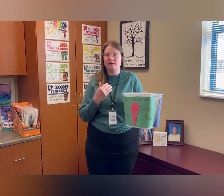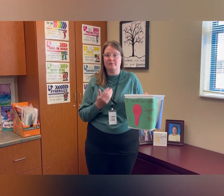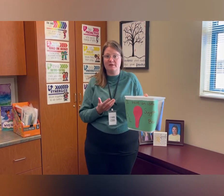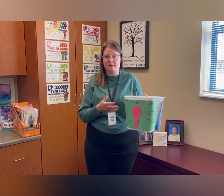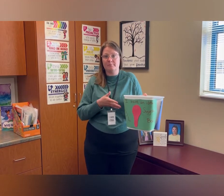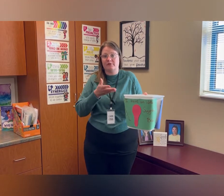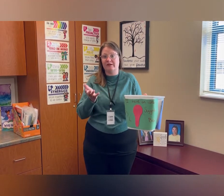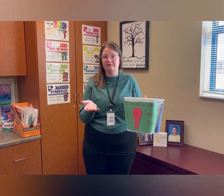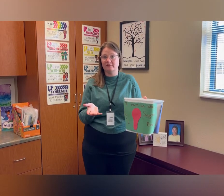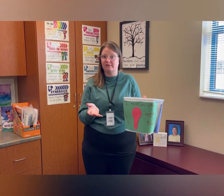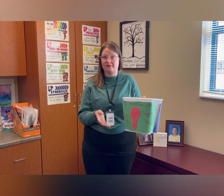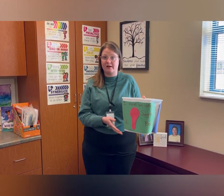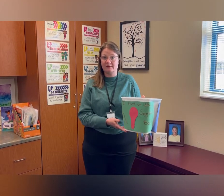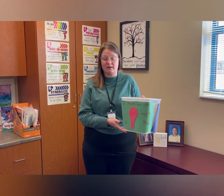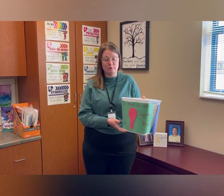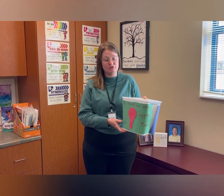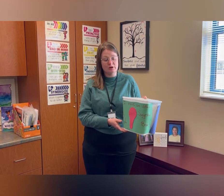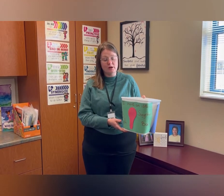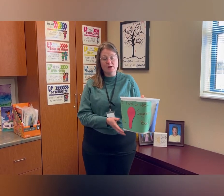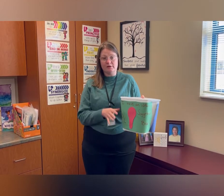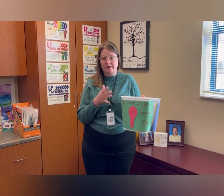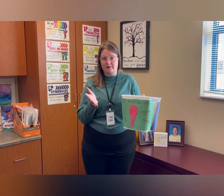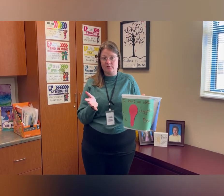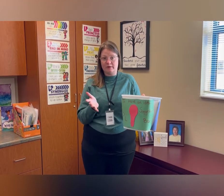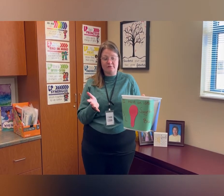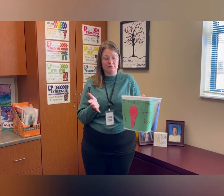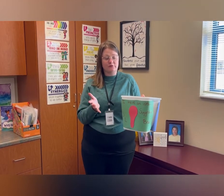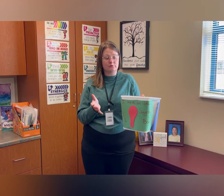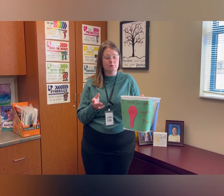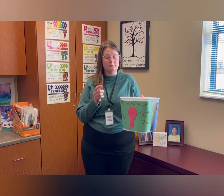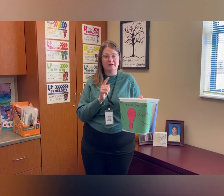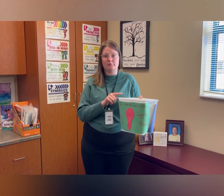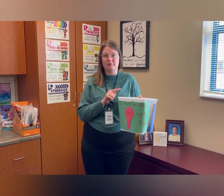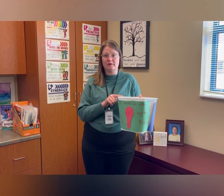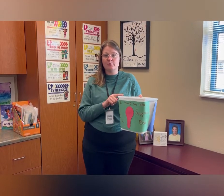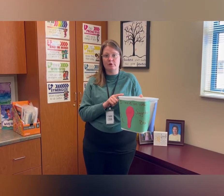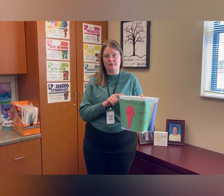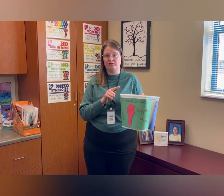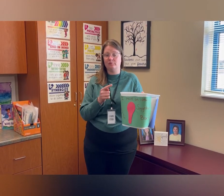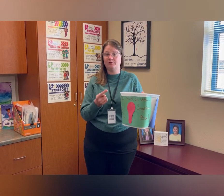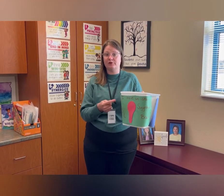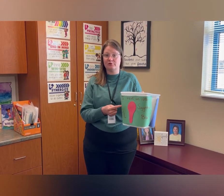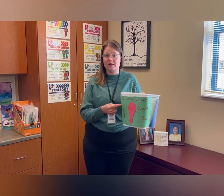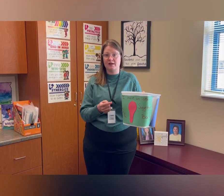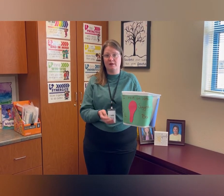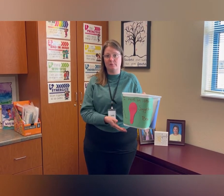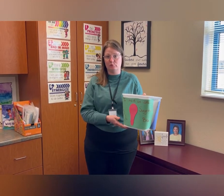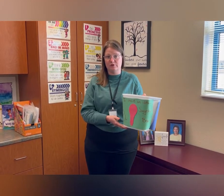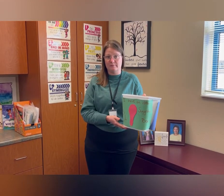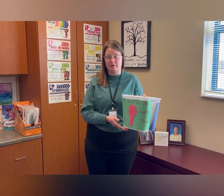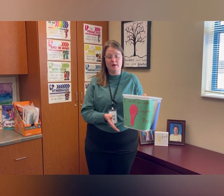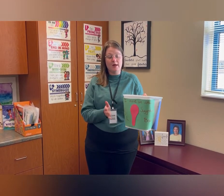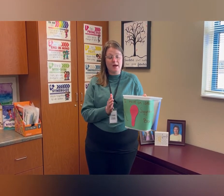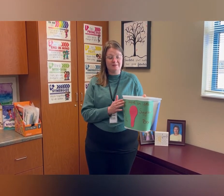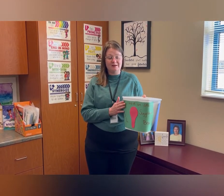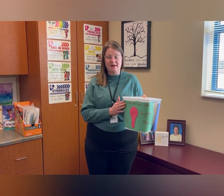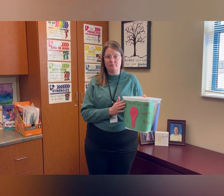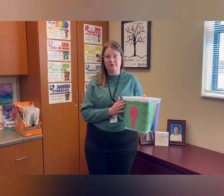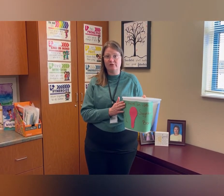me presenting the sign language sign of the week for the school. But it's really important that you put your name and room number. I did have one